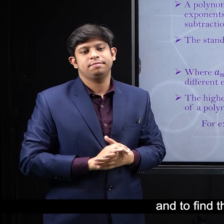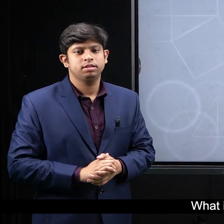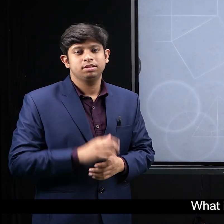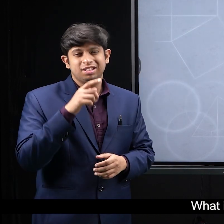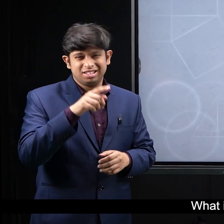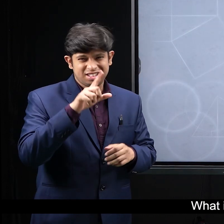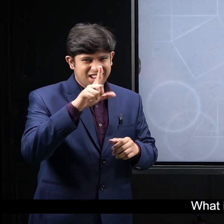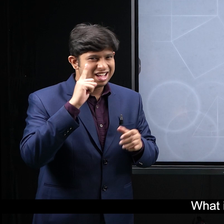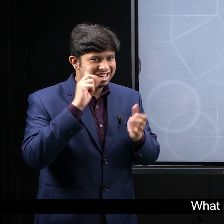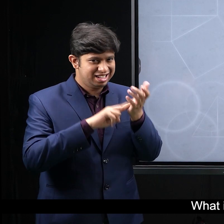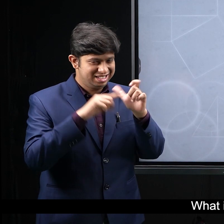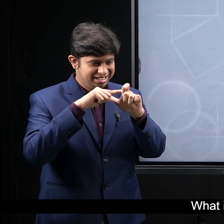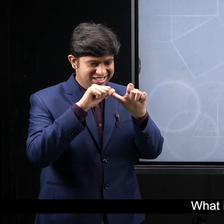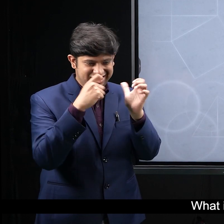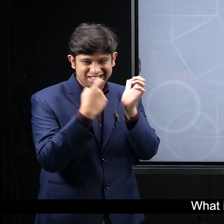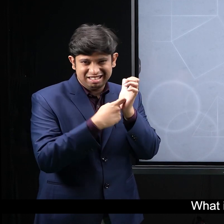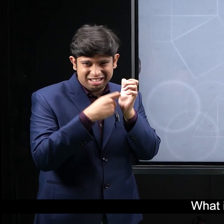What is a linear polynomial?